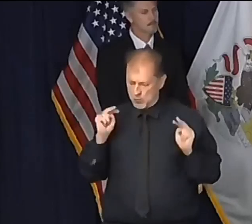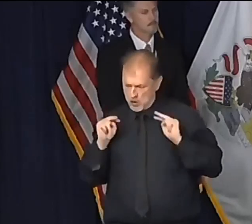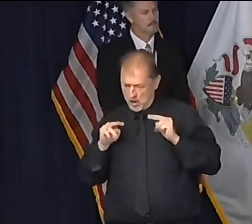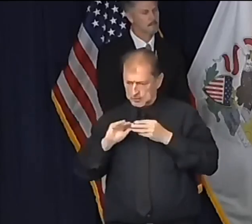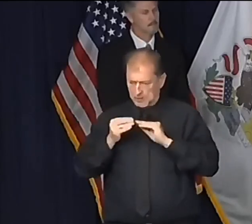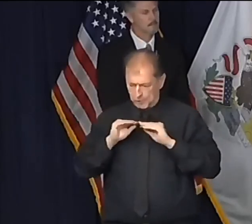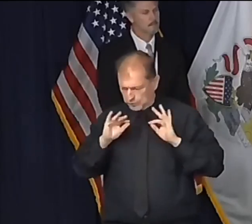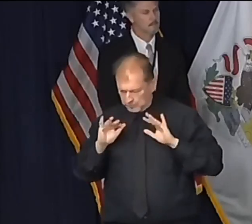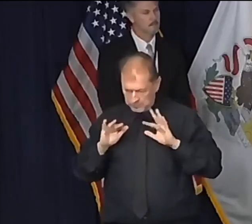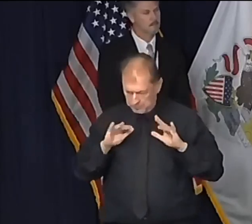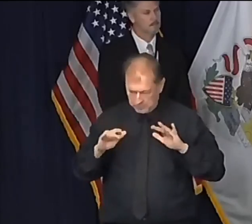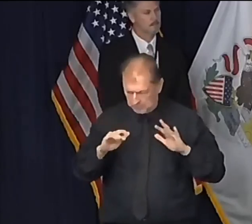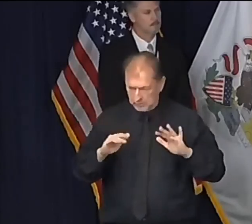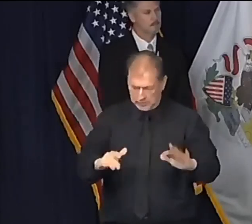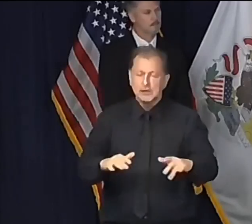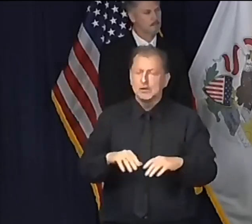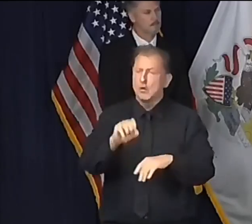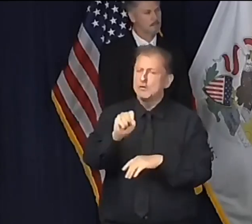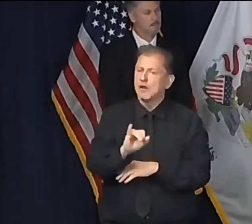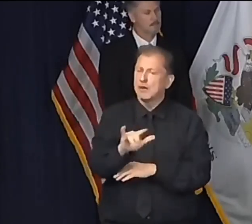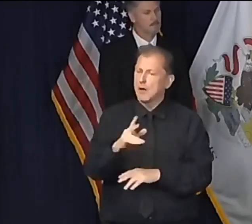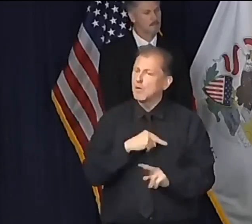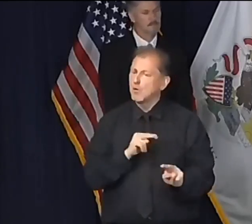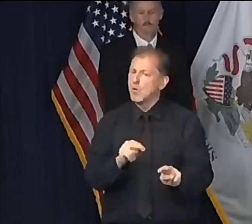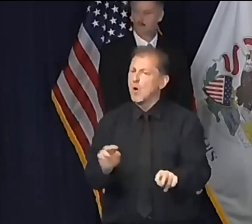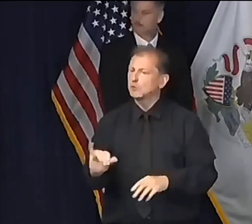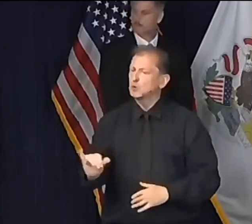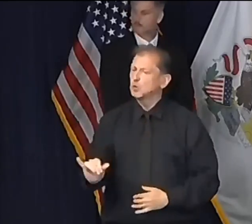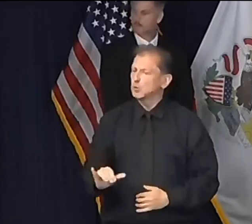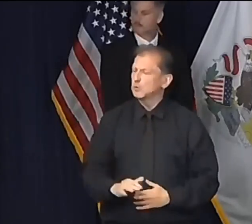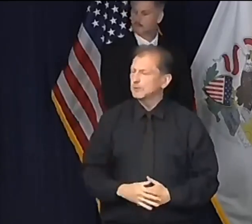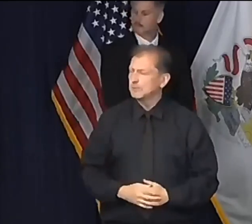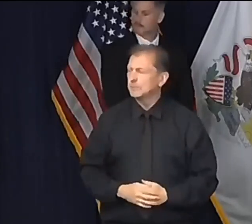on in the southern region as well.